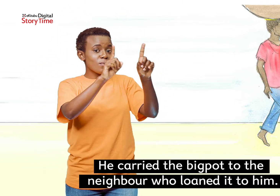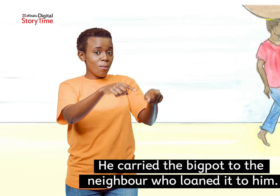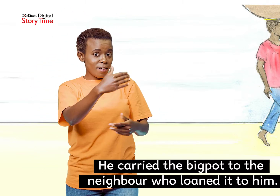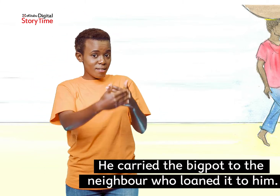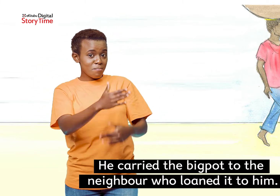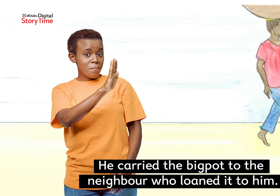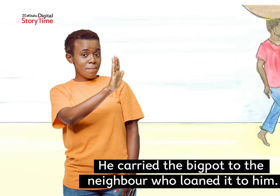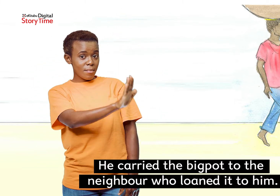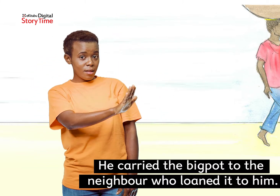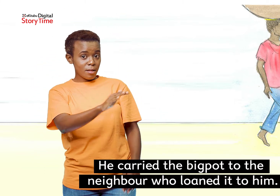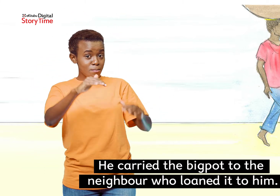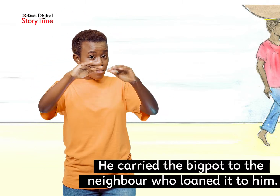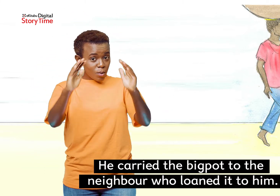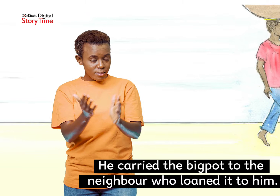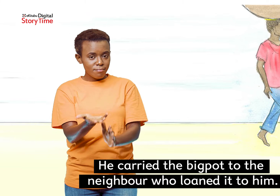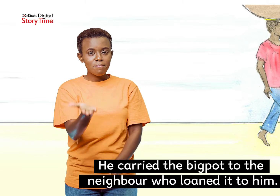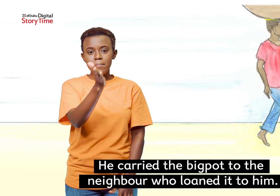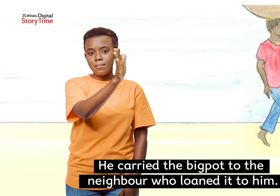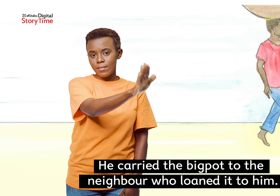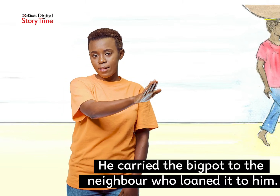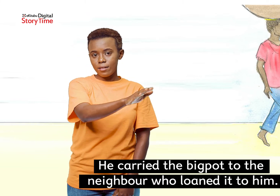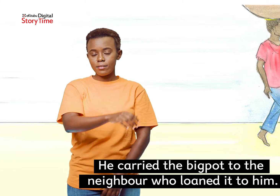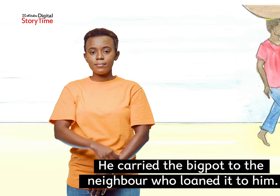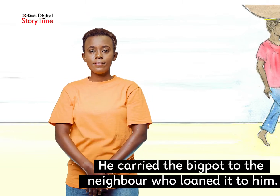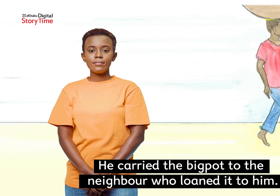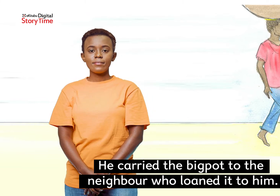He carried the big pot to the neighbor who loaned it to him.